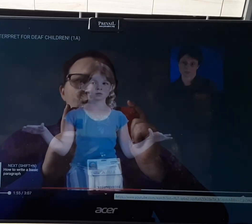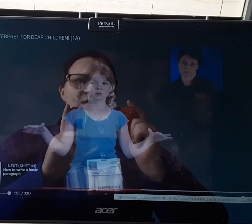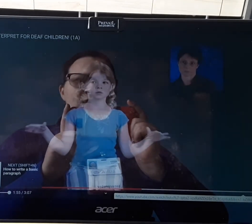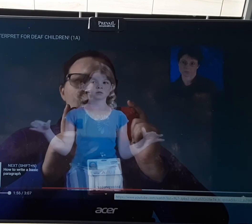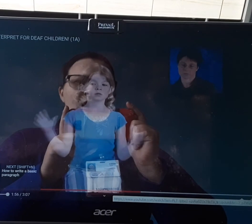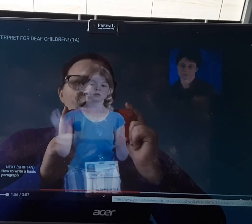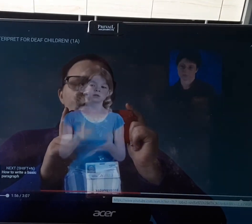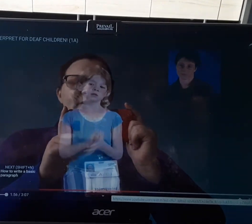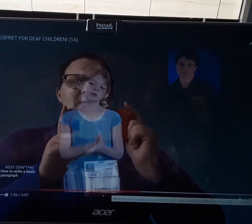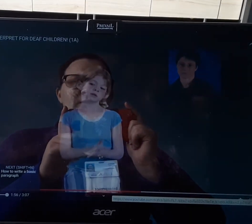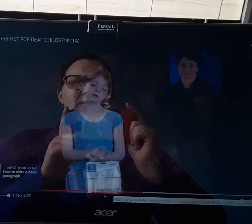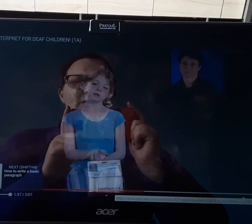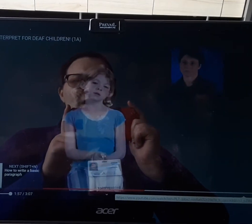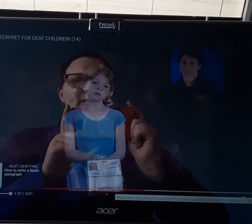I'm an only child.